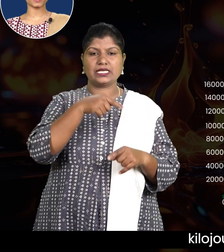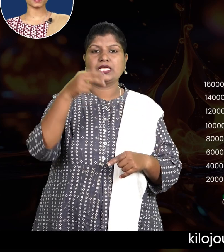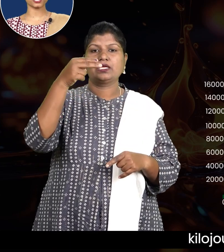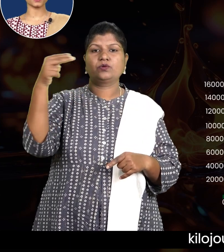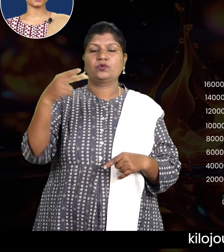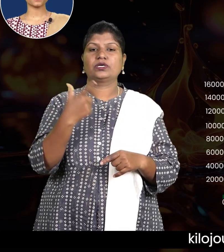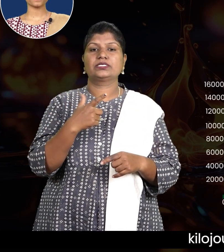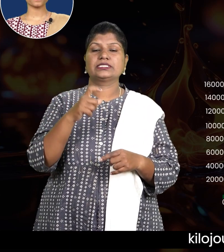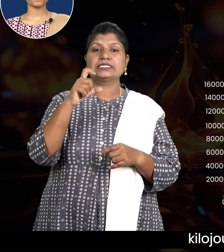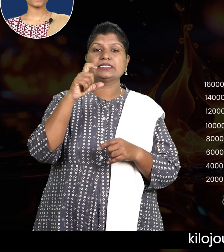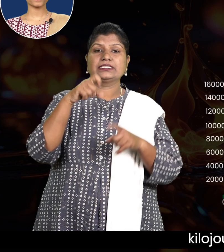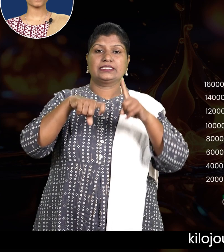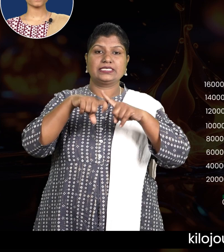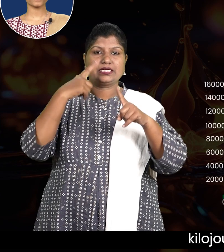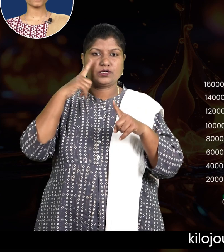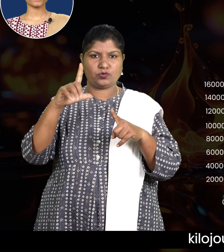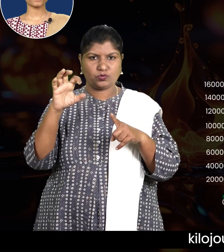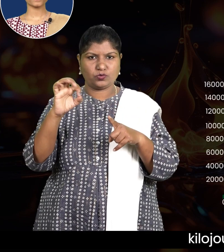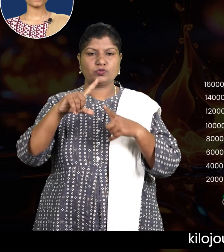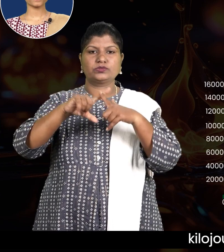kilojoule per kg.